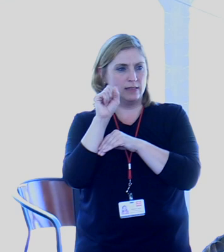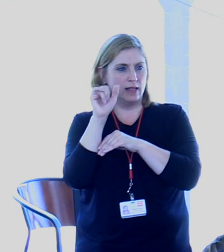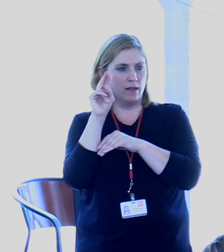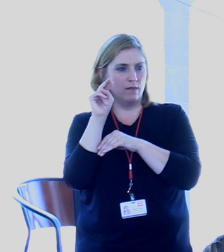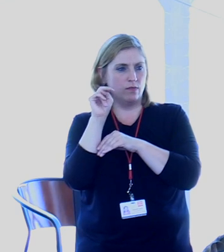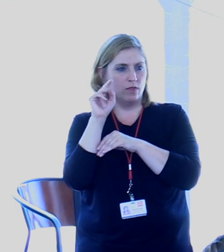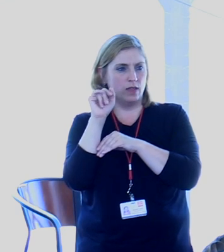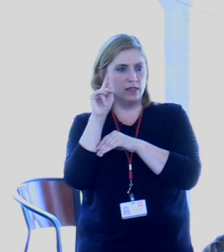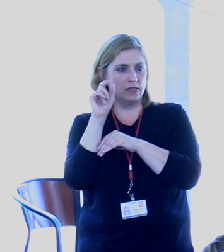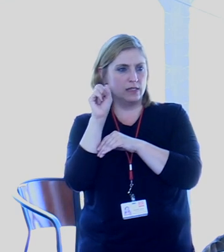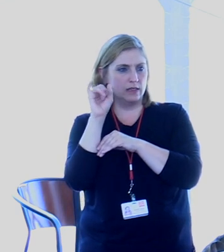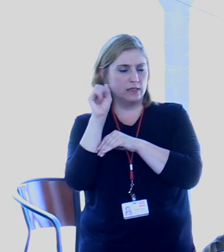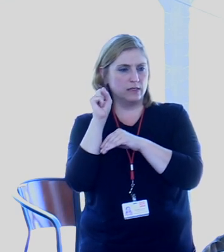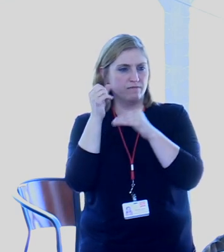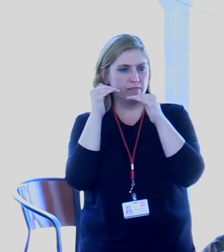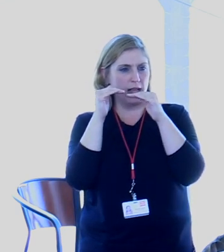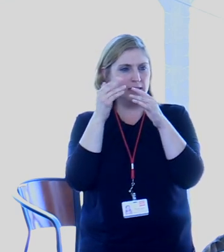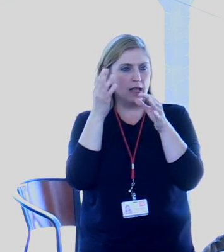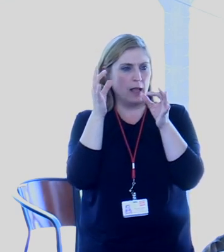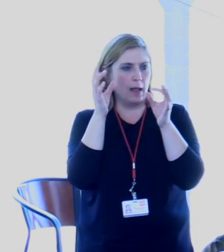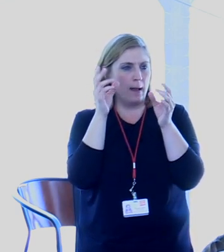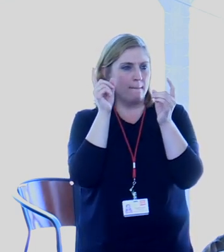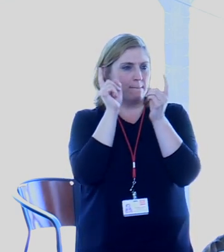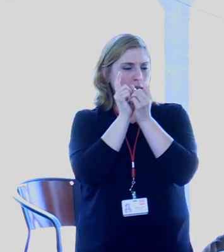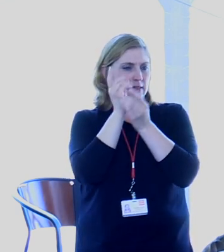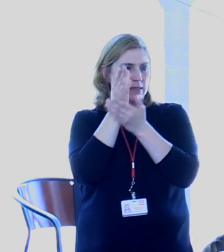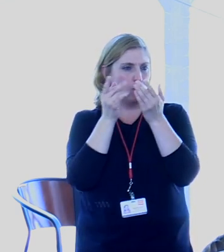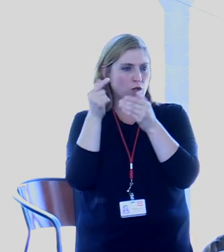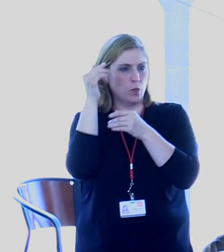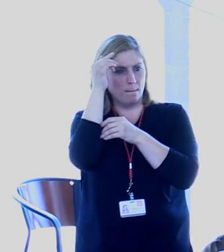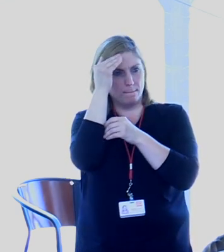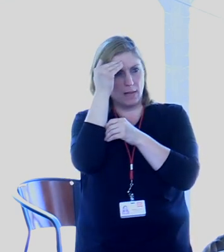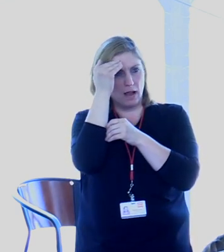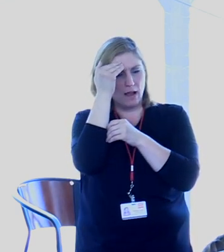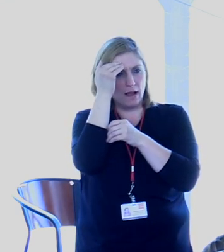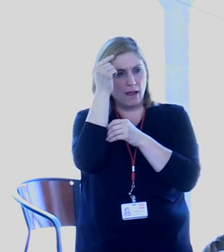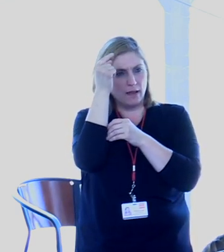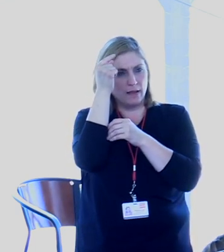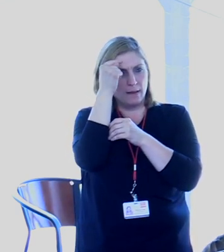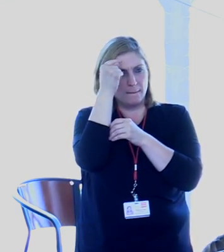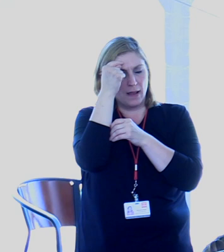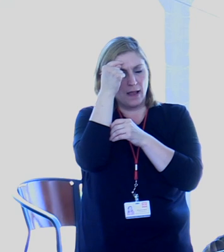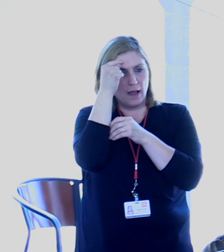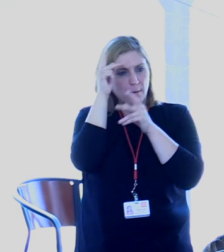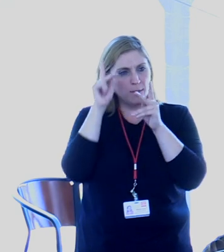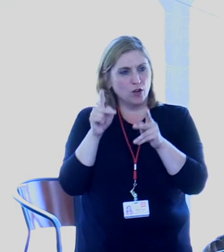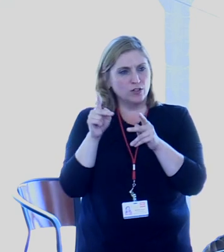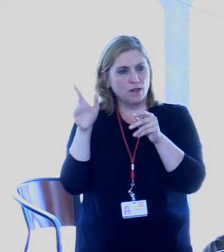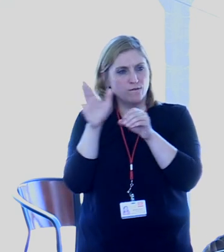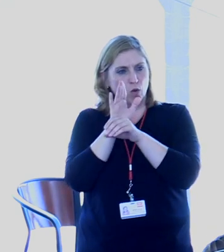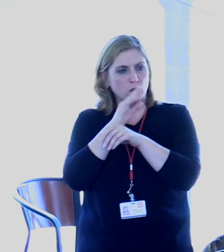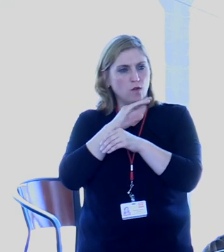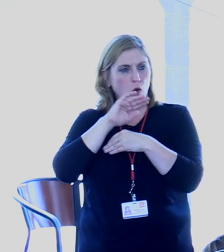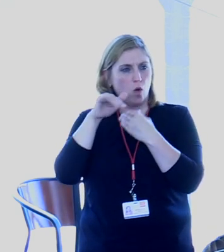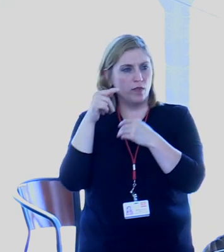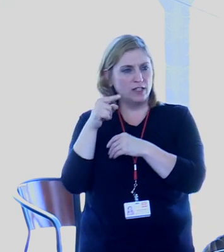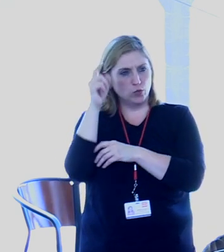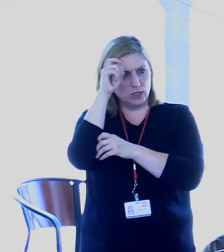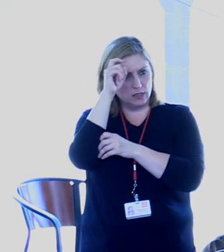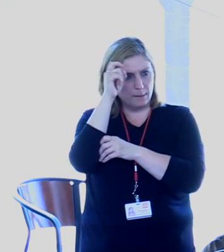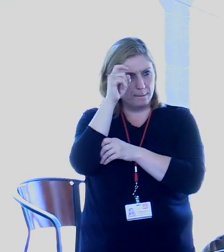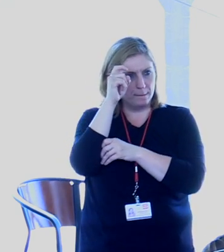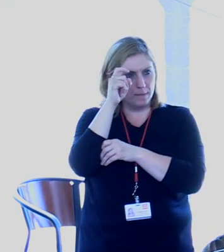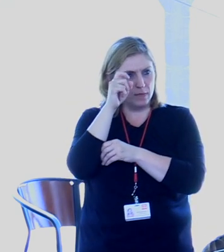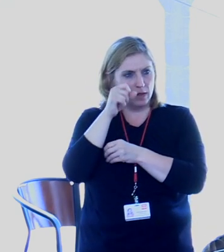all of this? It's met in someone whose mind, okay, whose person is filled with all of this wisdom,